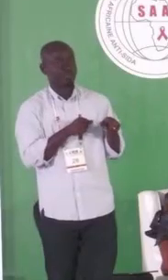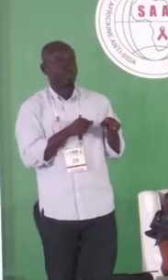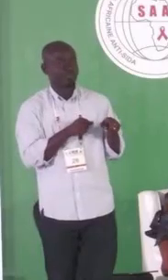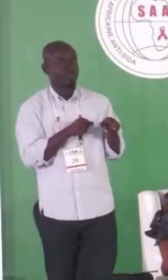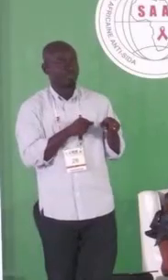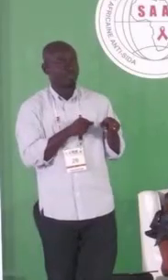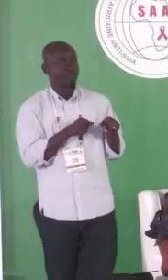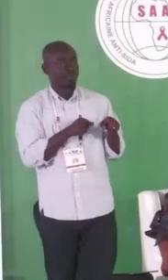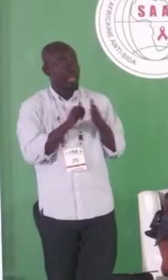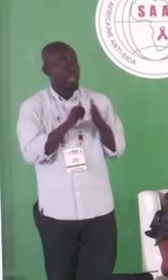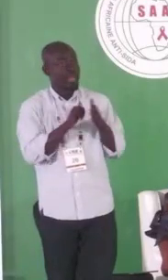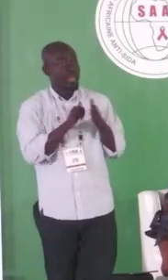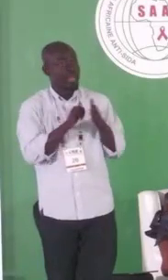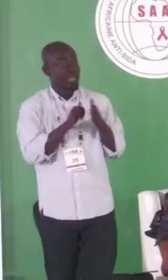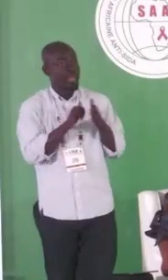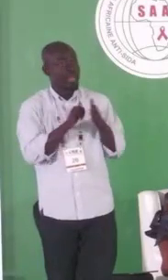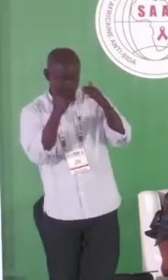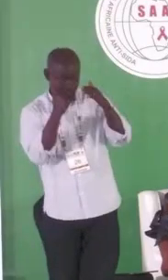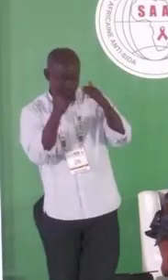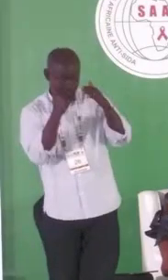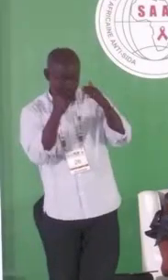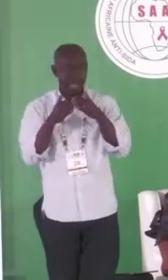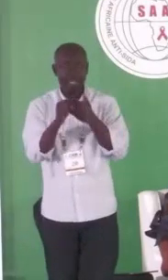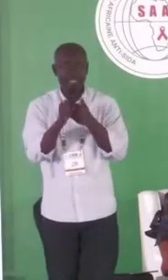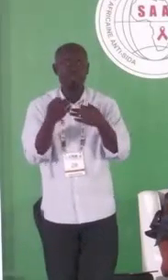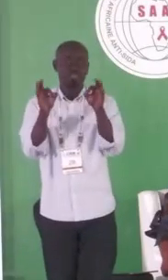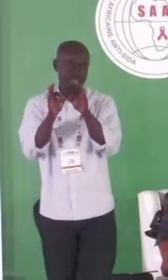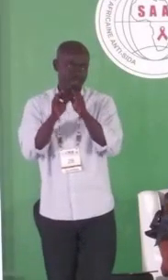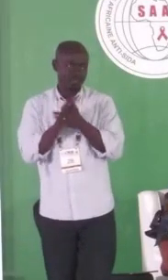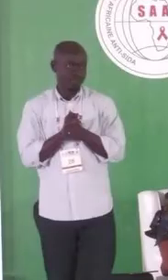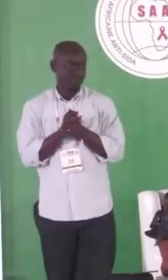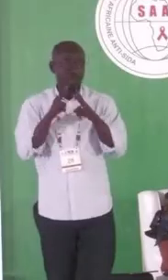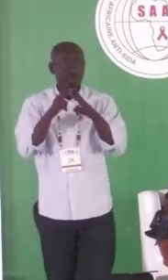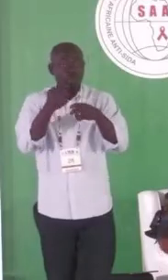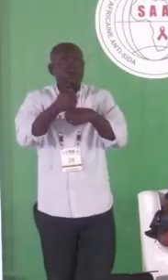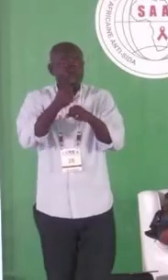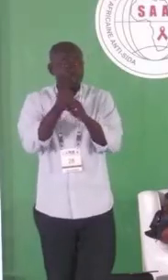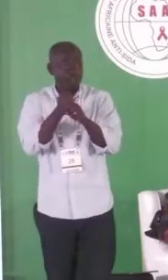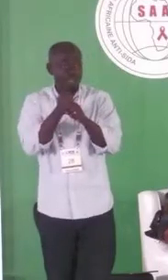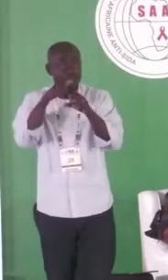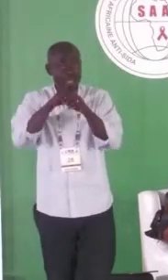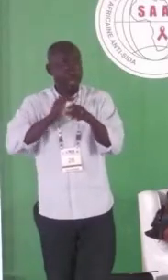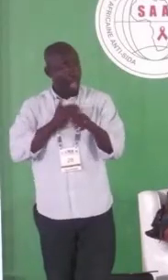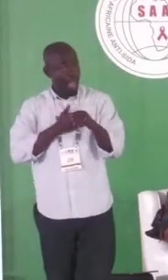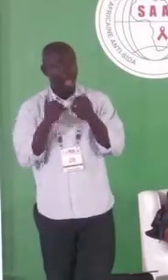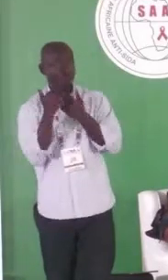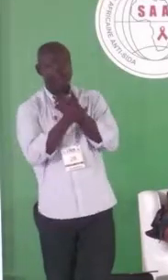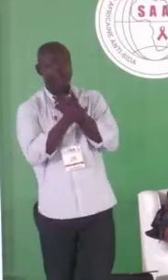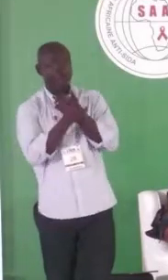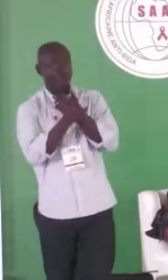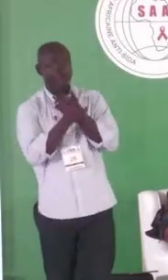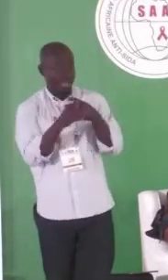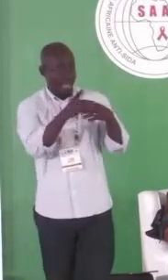And that's why subnational leadership is key. And so we have constituted in our country